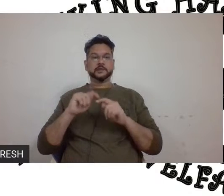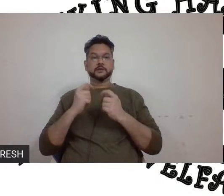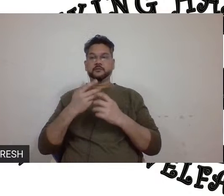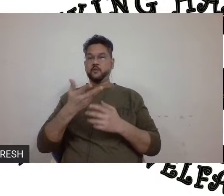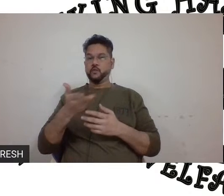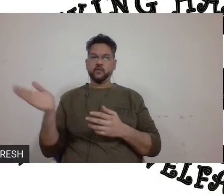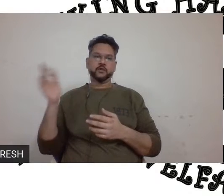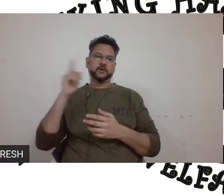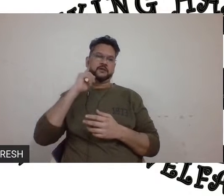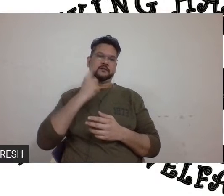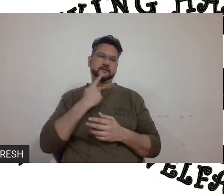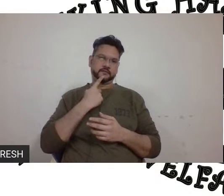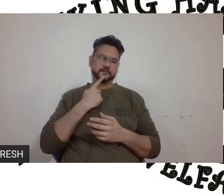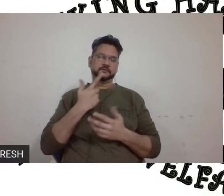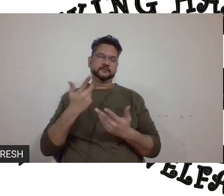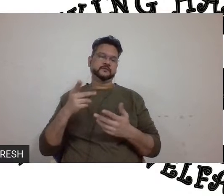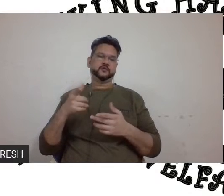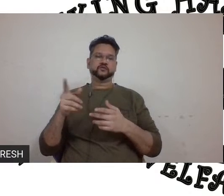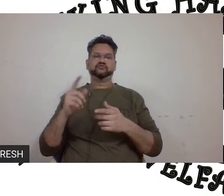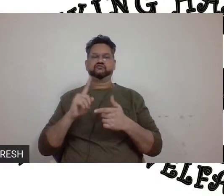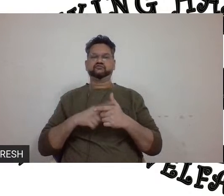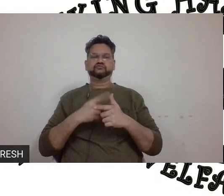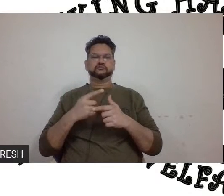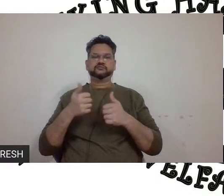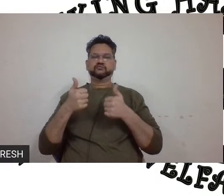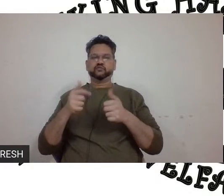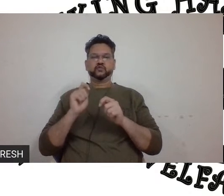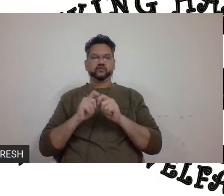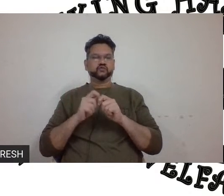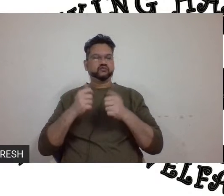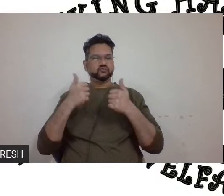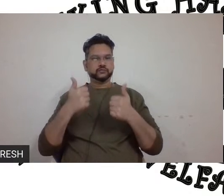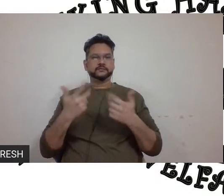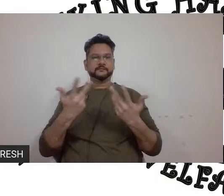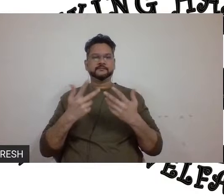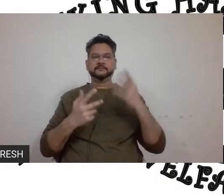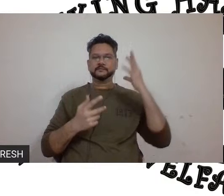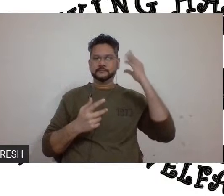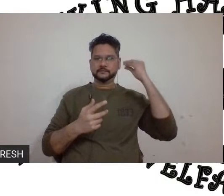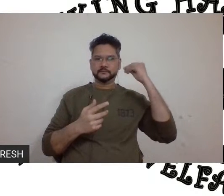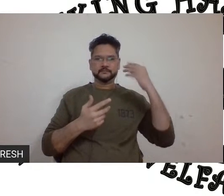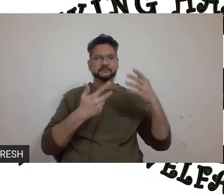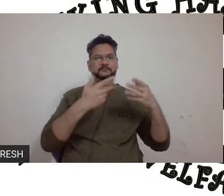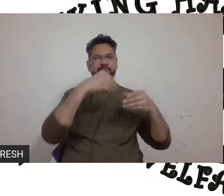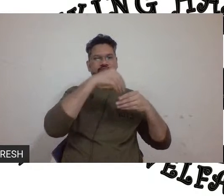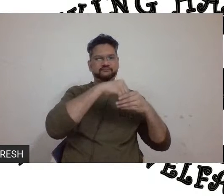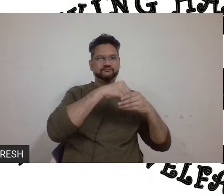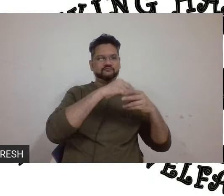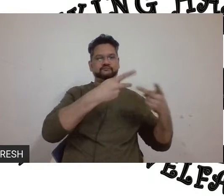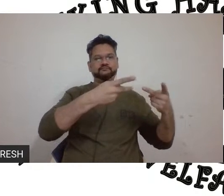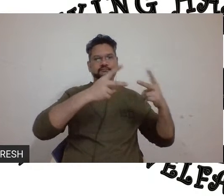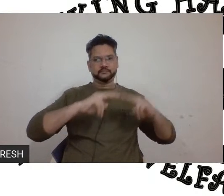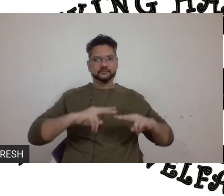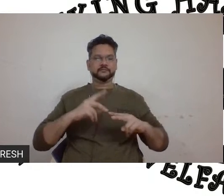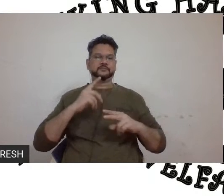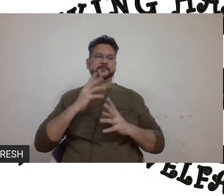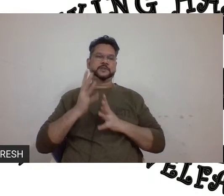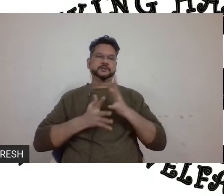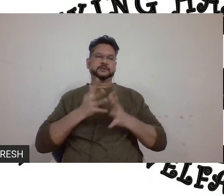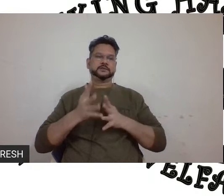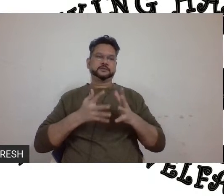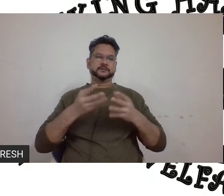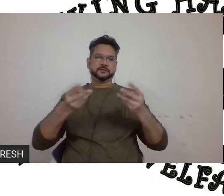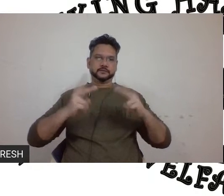of converting hearing content into sign language video based content, right? All my